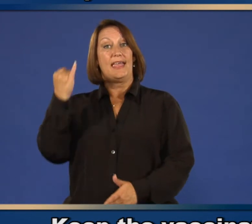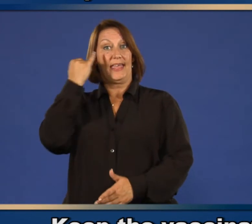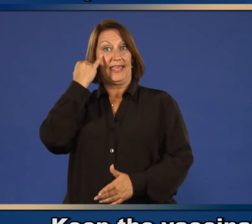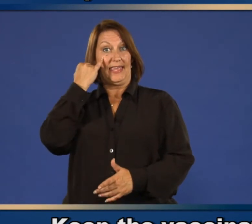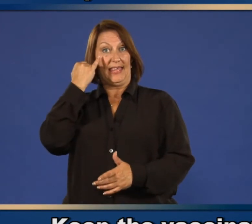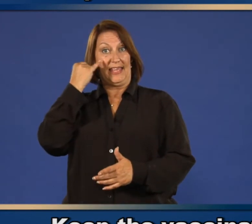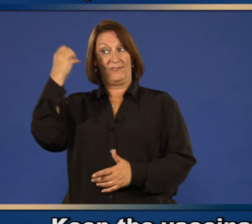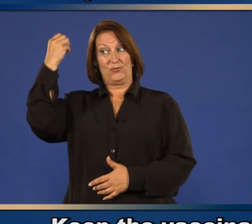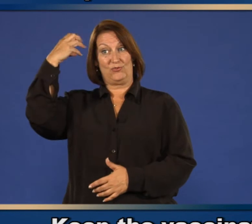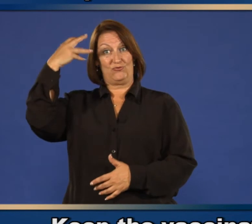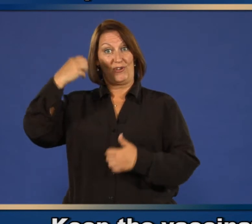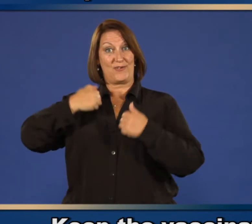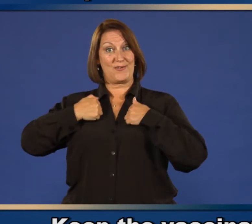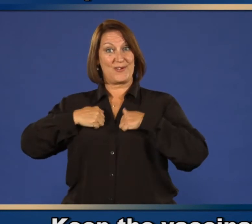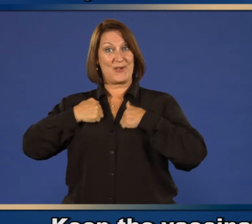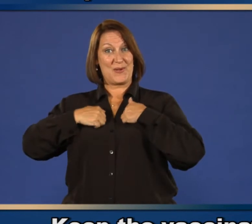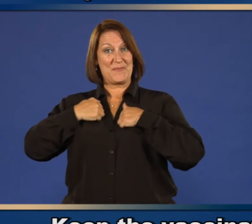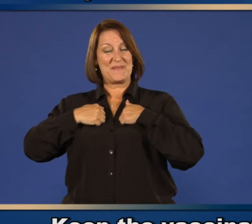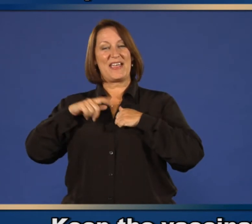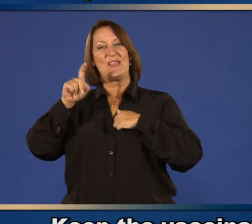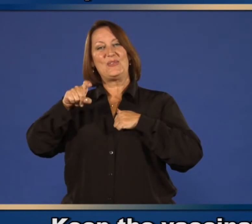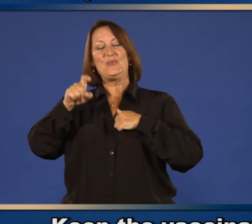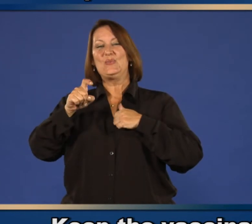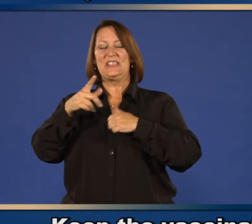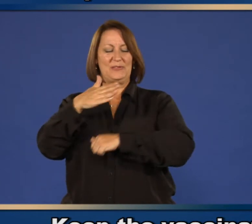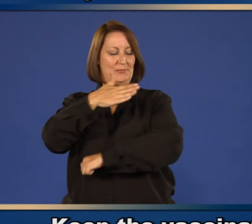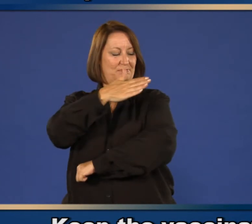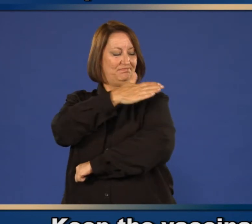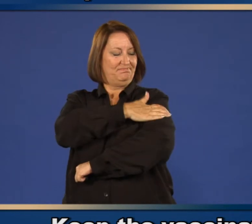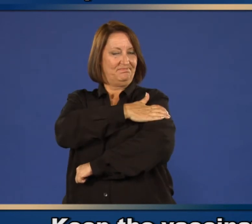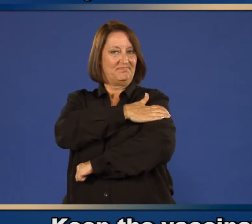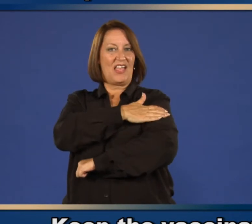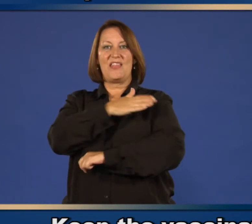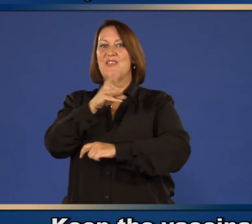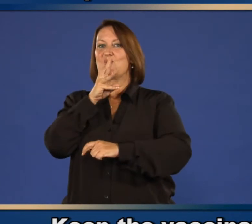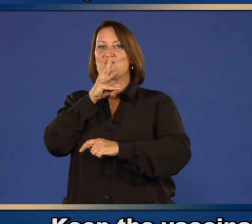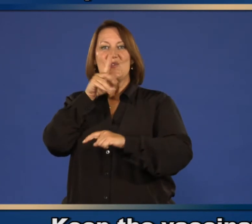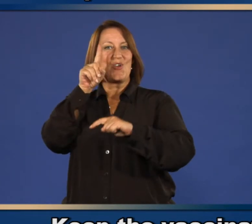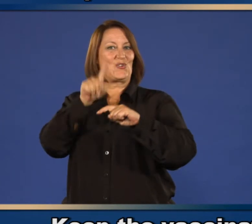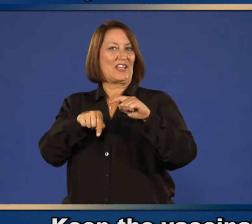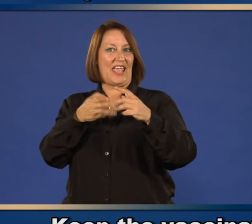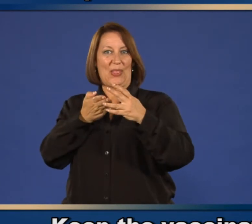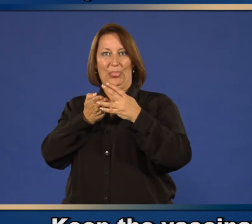Cover the vaccination site with a waterproof bandage when you bathe.